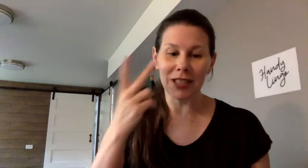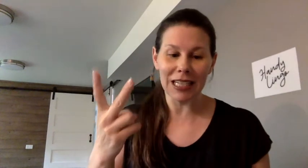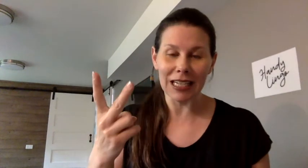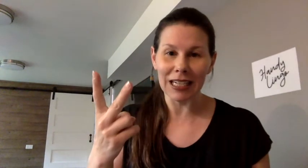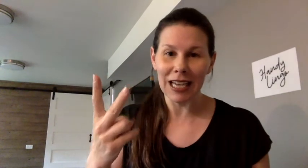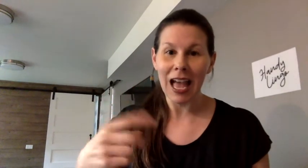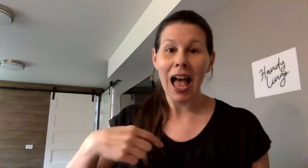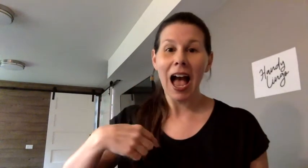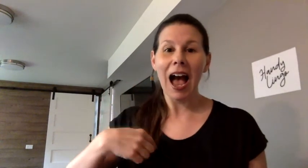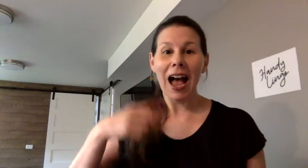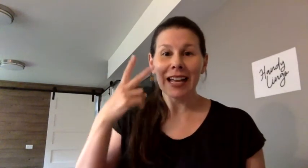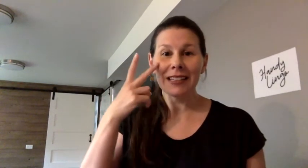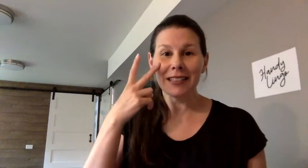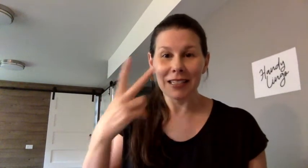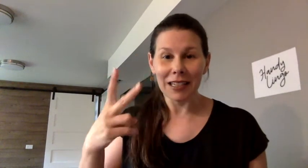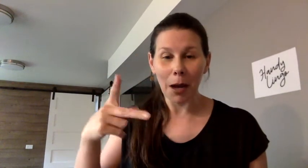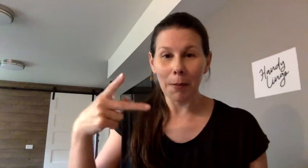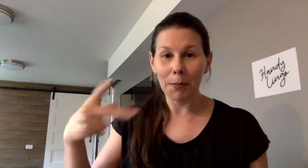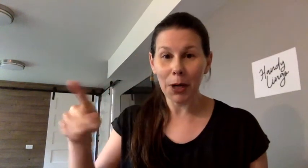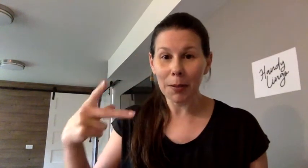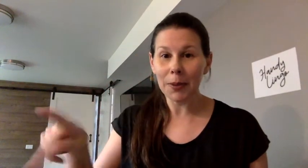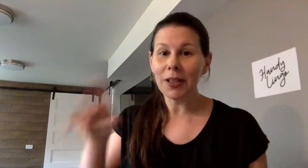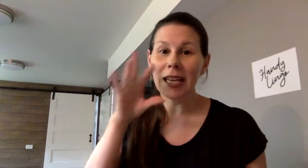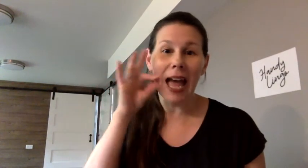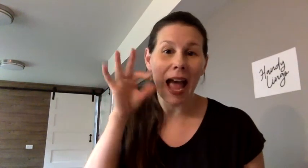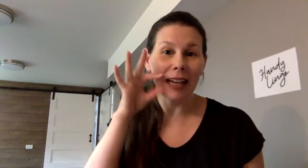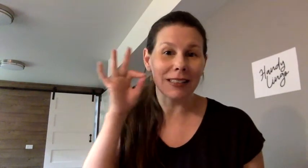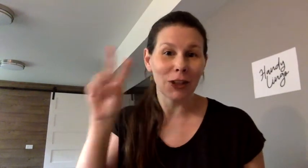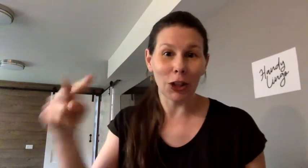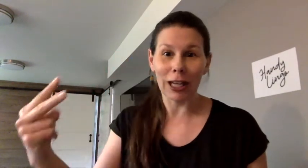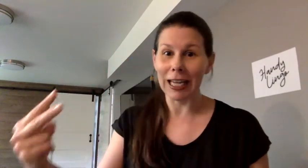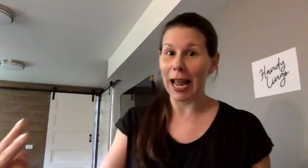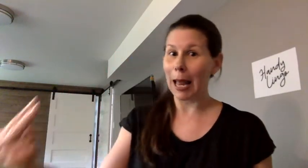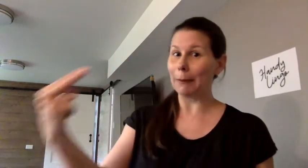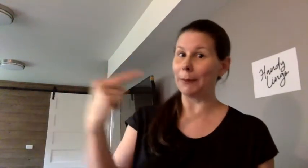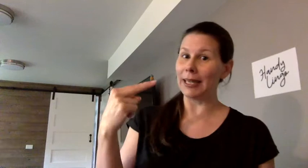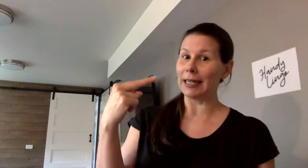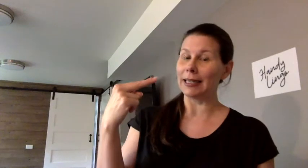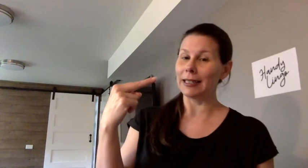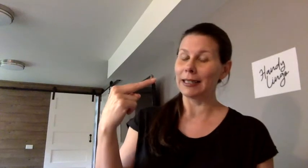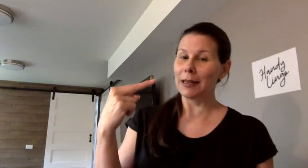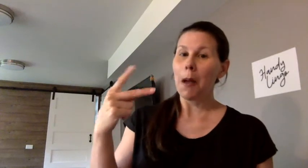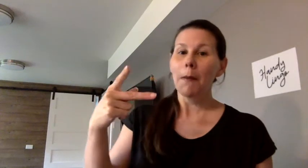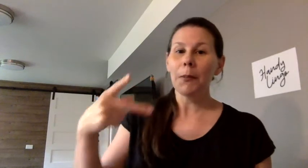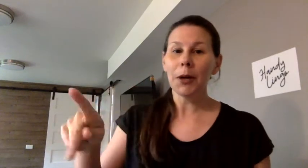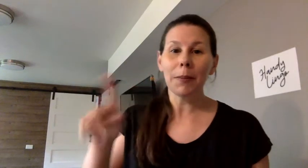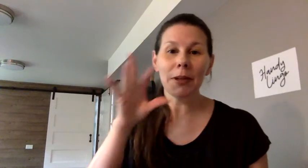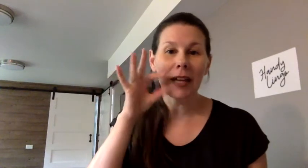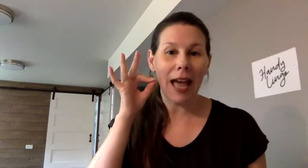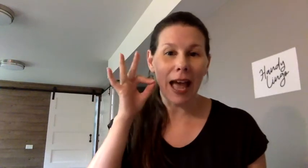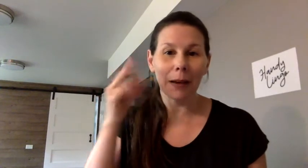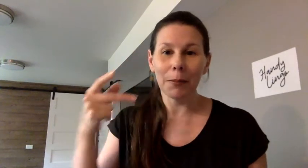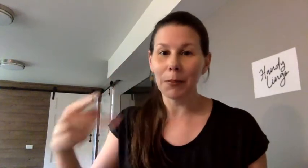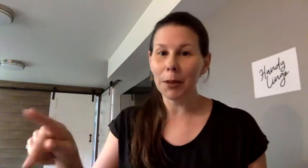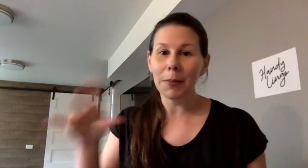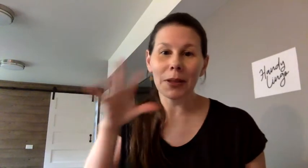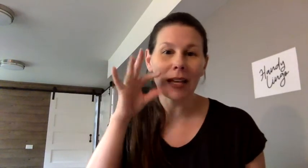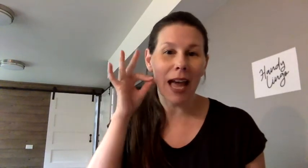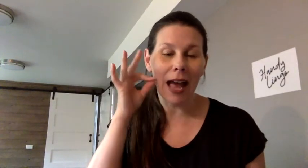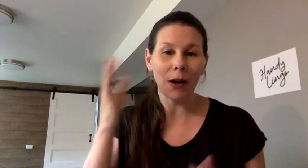see? I see a purple cat looking at me. Purple cat,